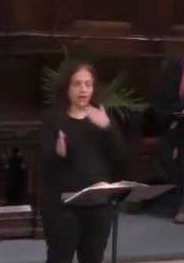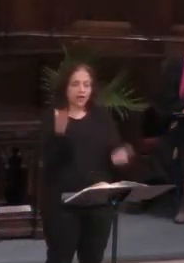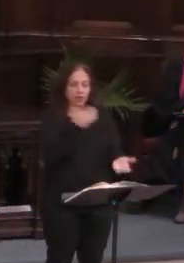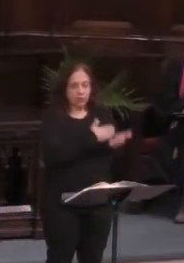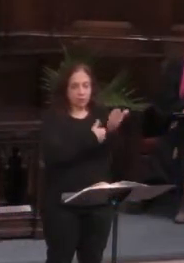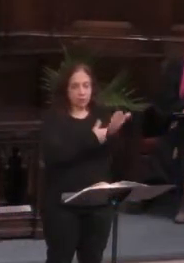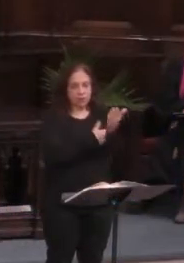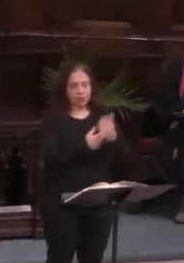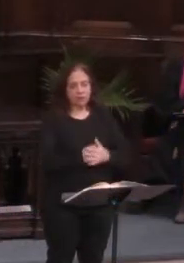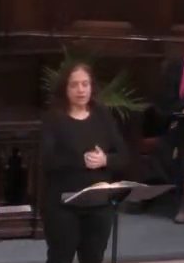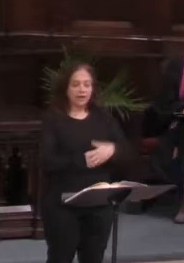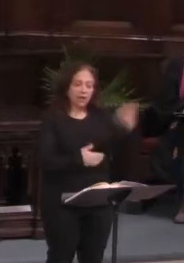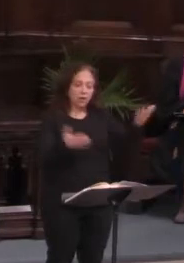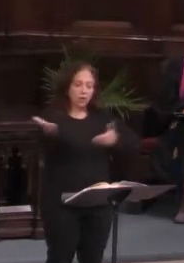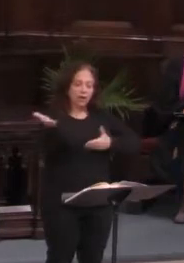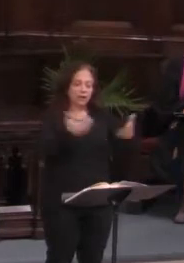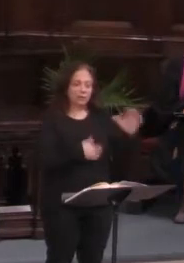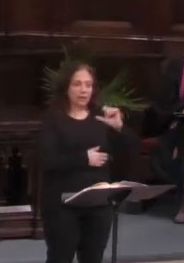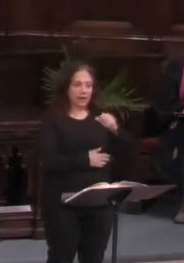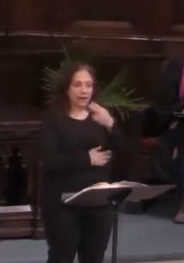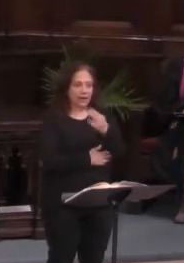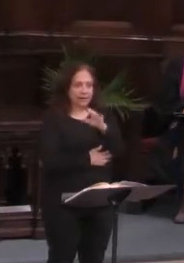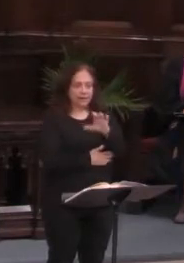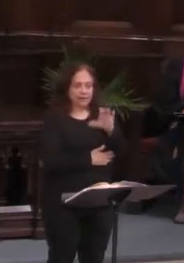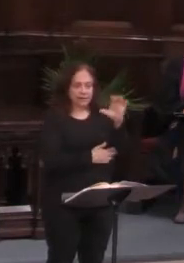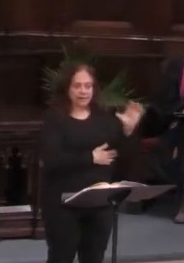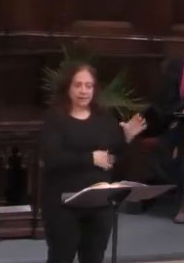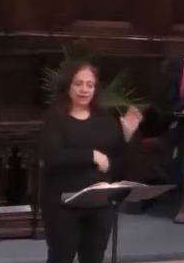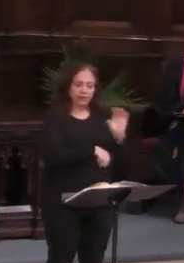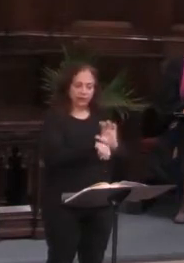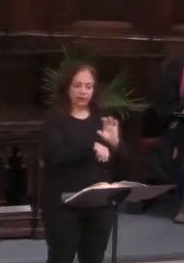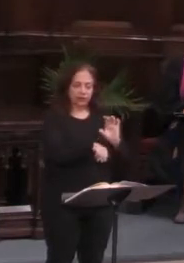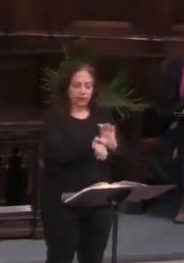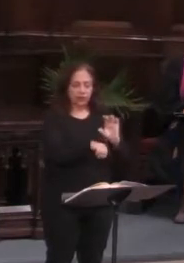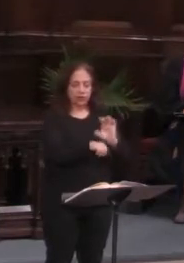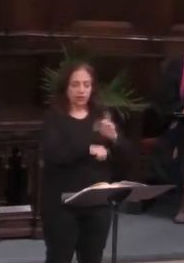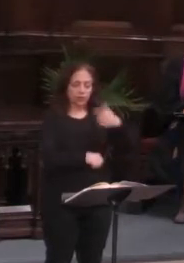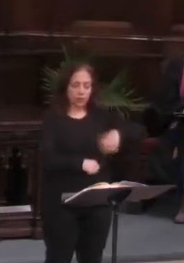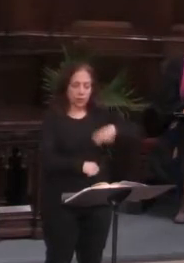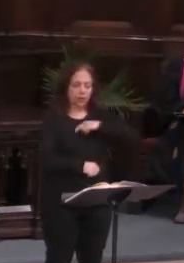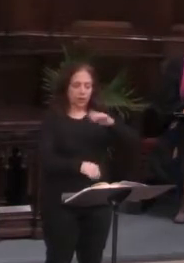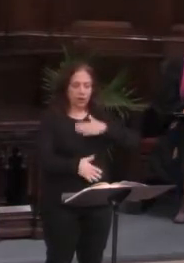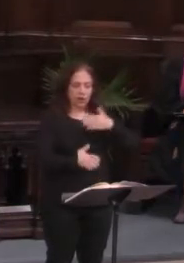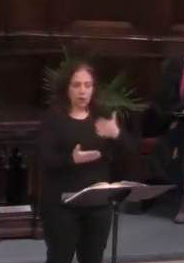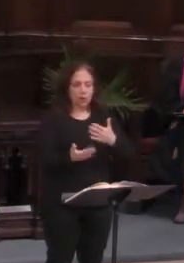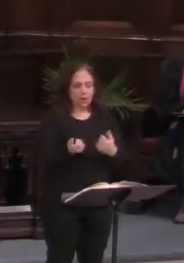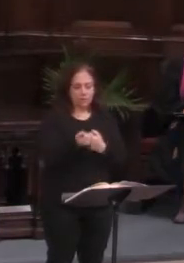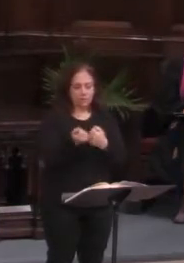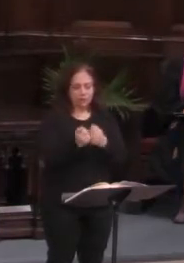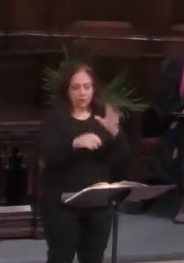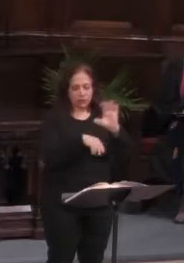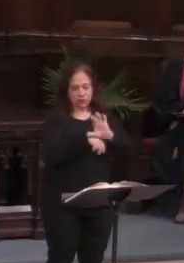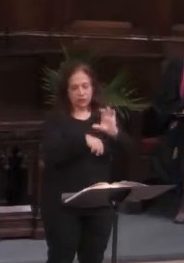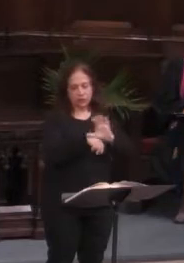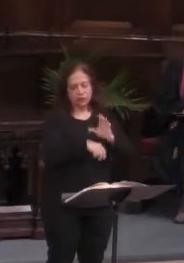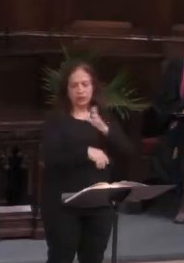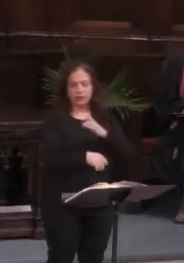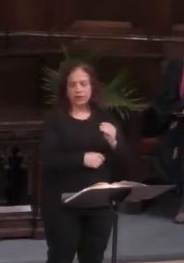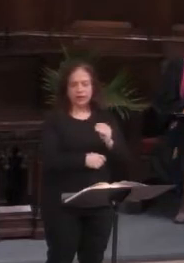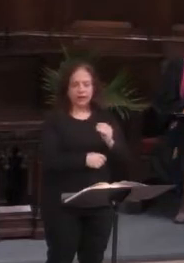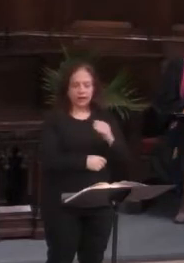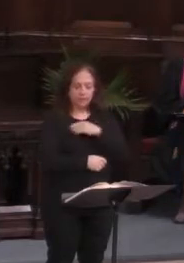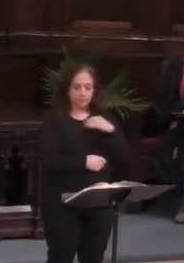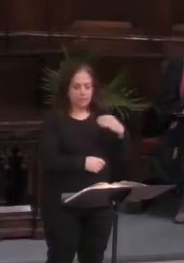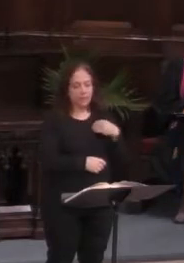Good morning, and welcome to Asylum Hill Congregational Church. We are an open and affirming church and a member of